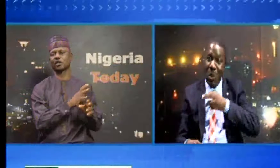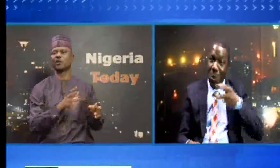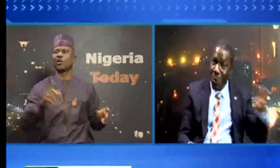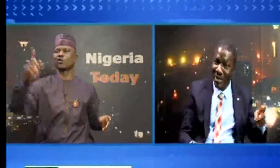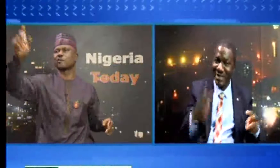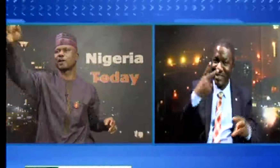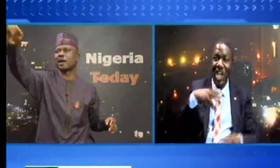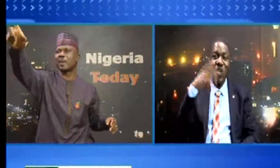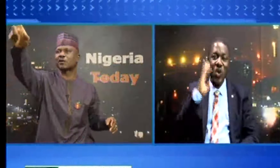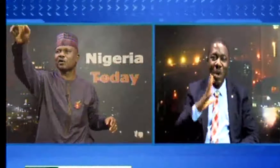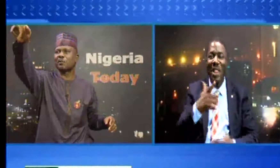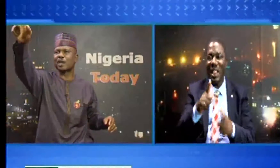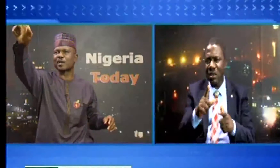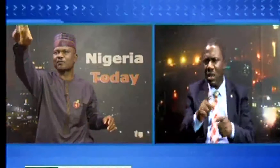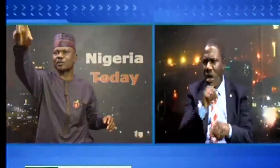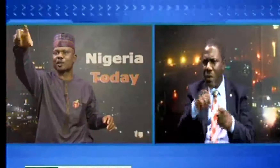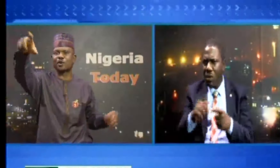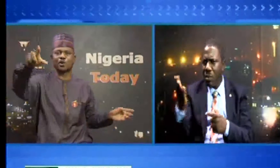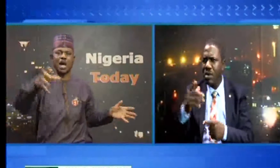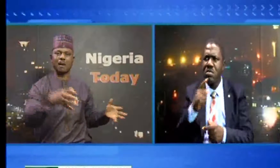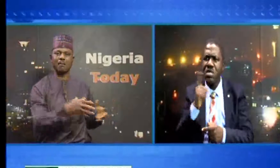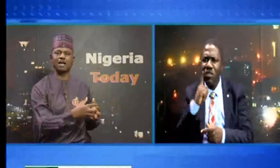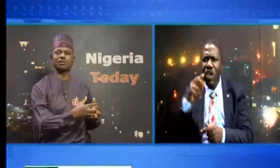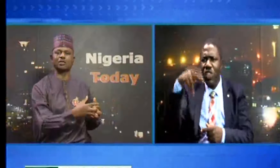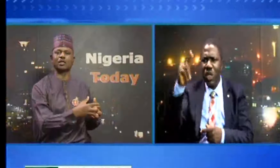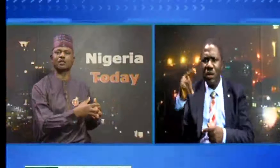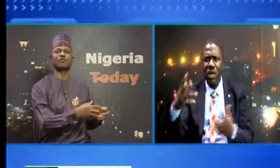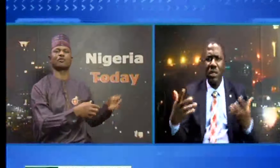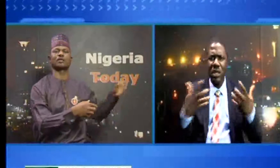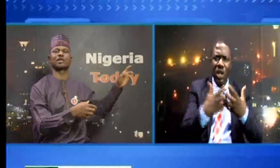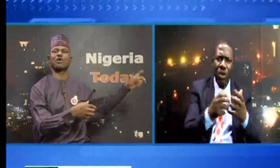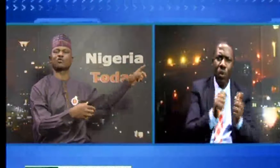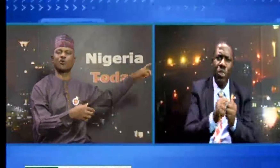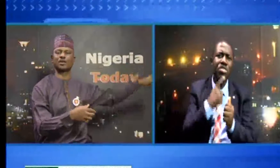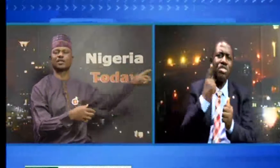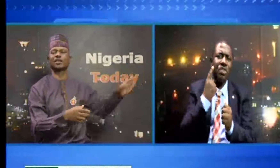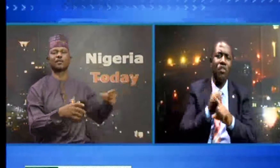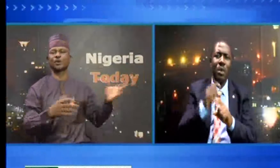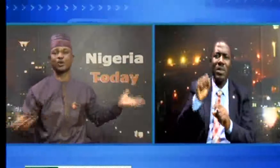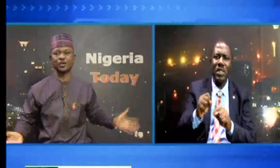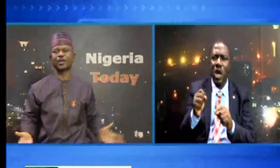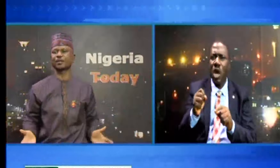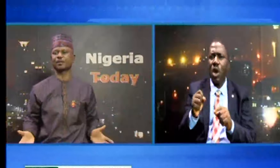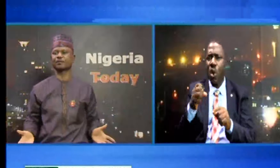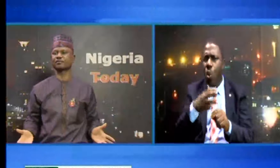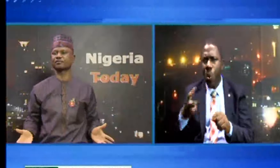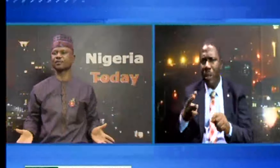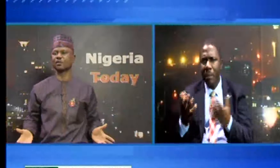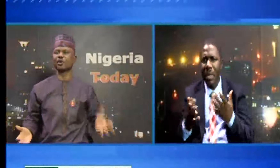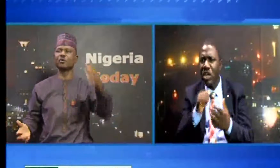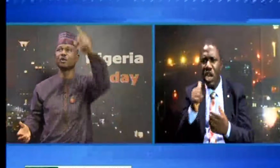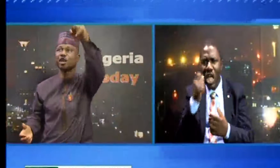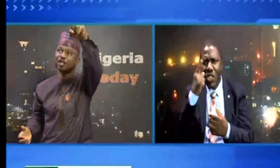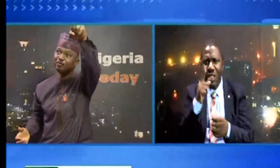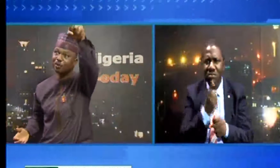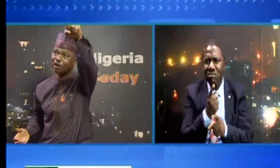language. When you bring a deaf from the north and match him with a deaf from the southwest, they may not understand themselves. When